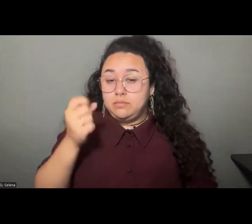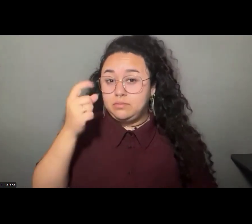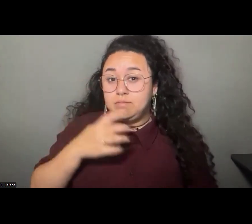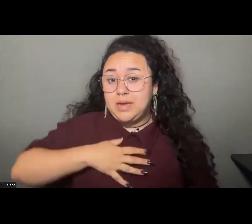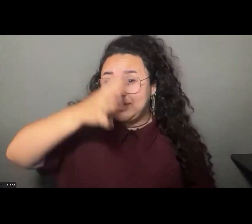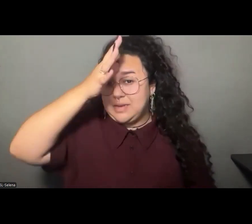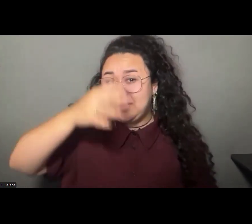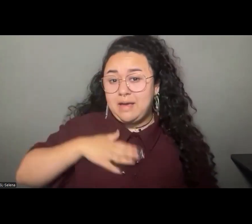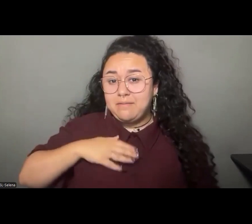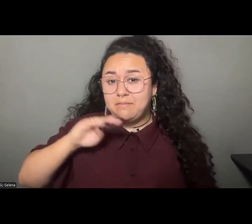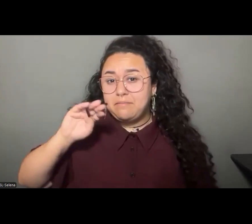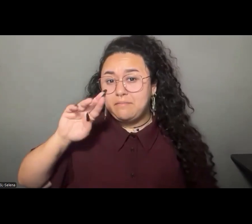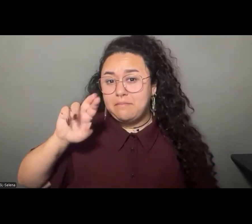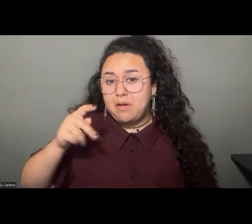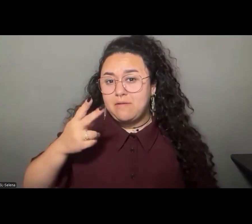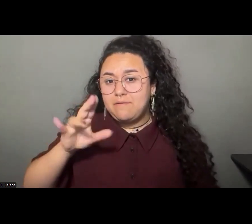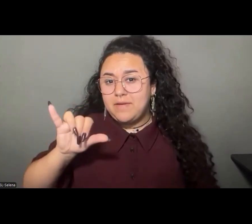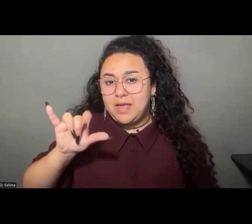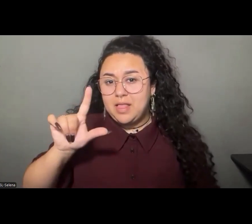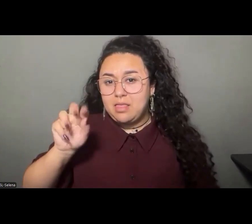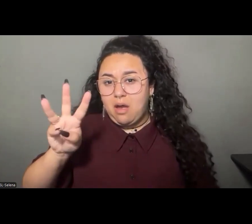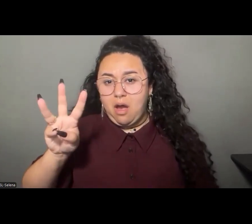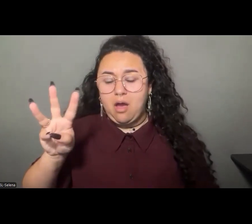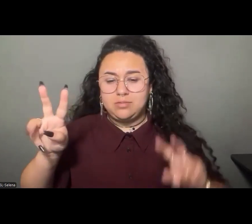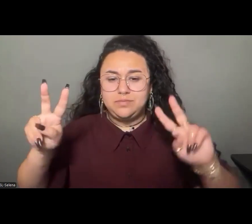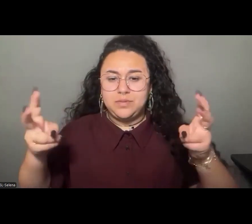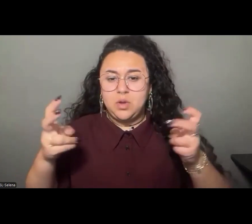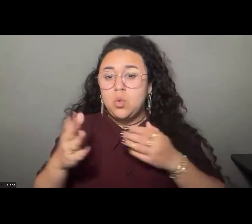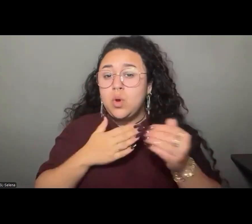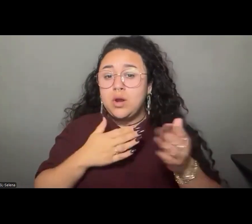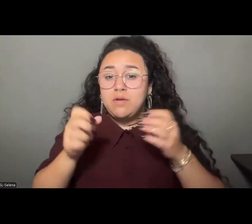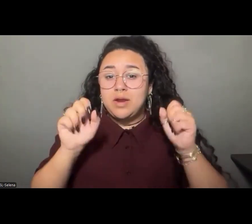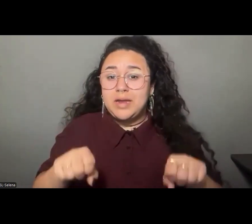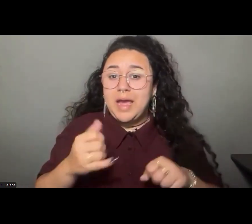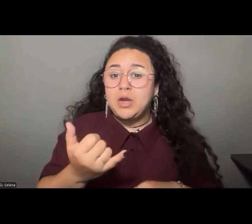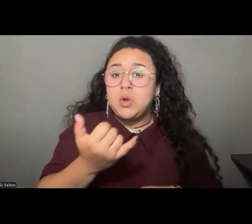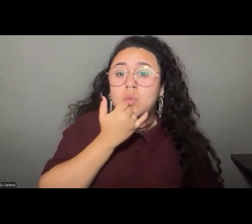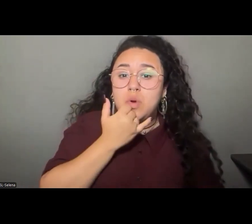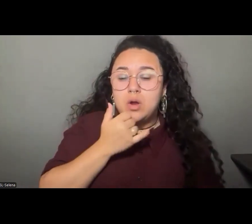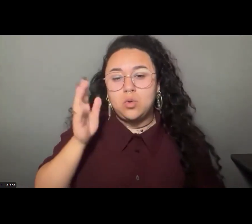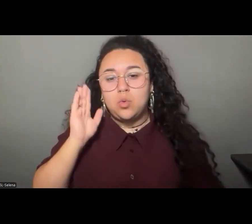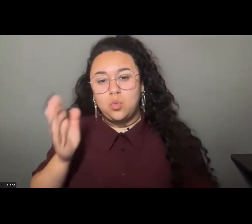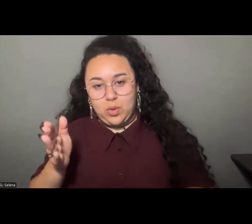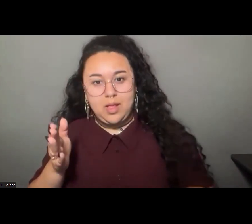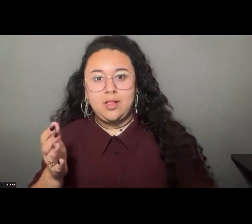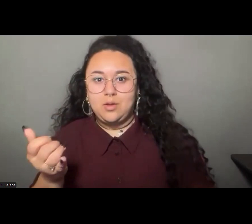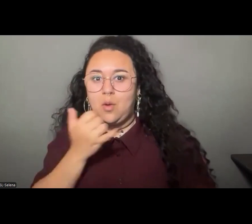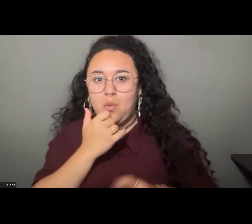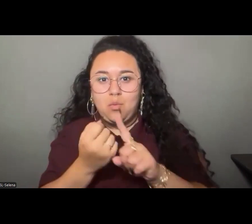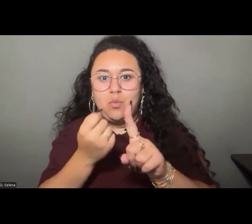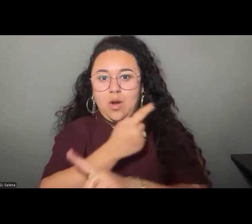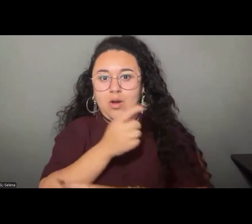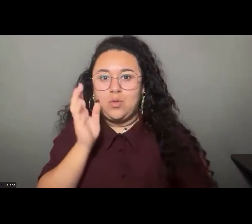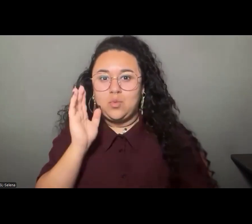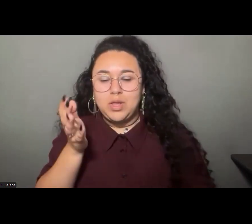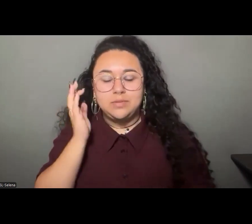where it's like, whatever will go wrong, can go wrong, will go wrong. And Crip Murphy's Law is real, right? And,